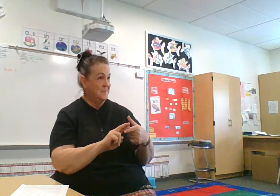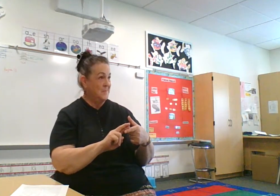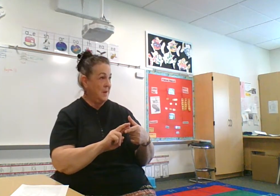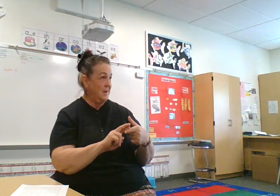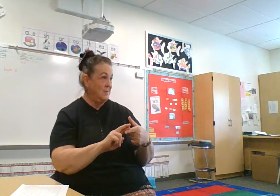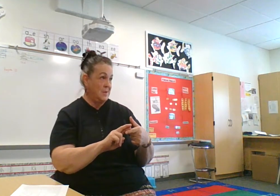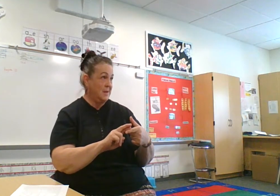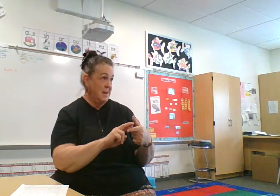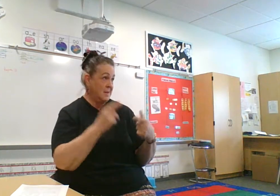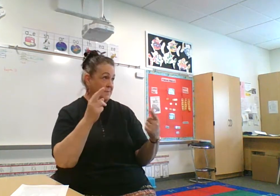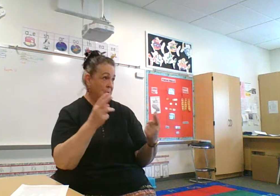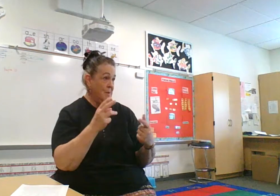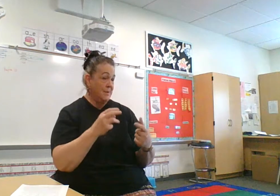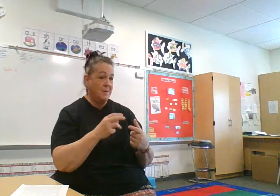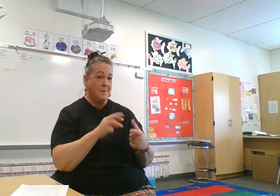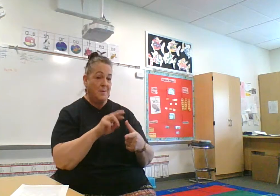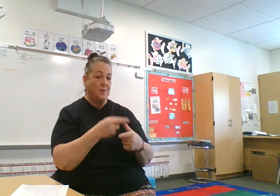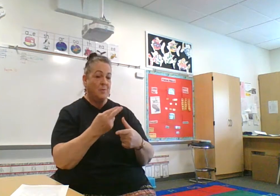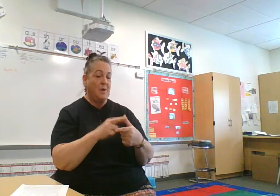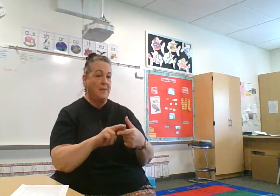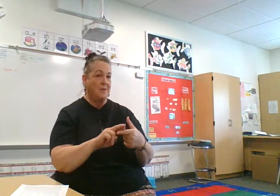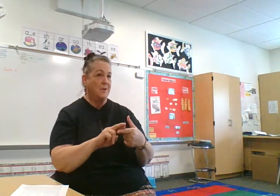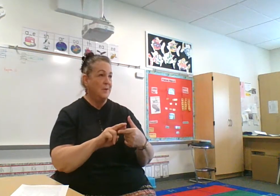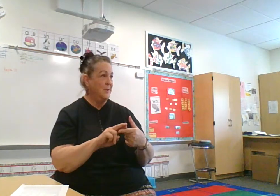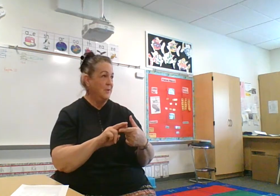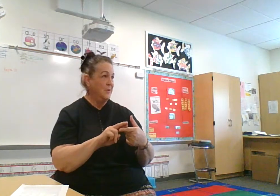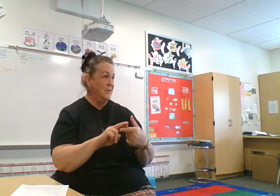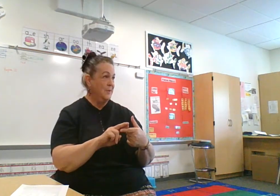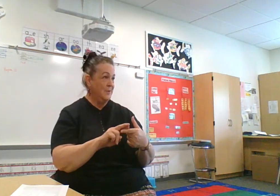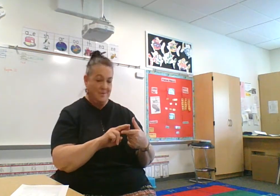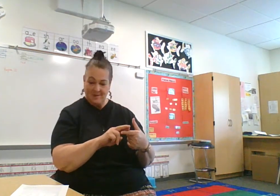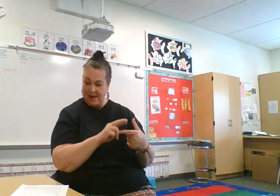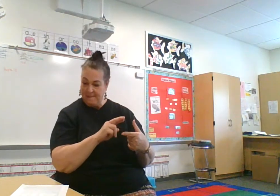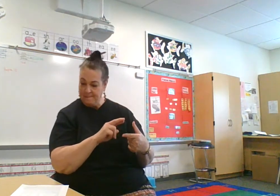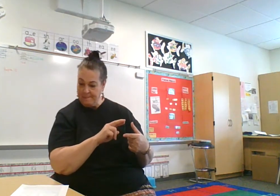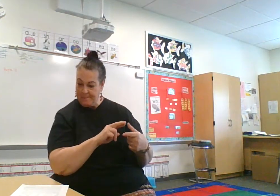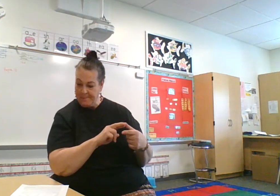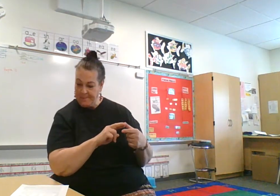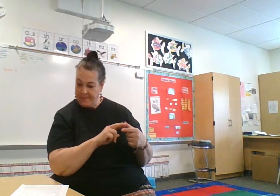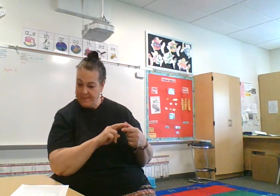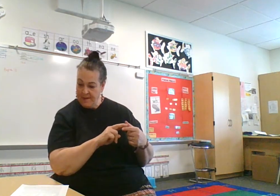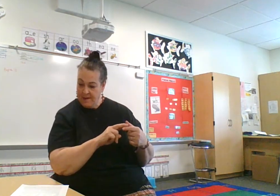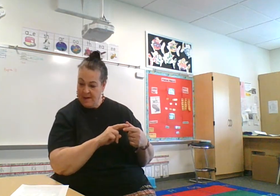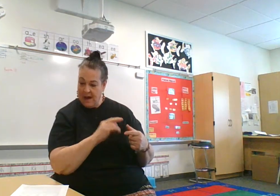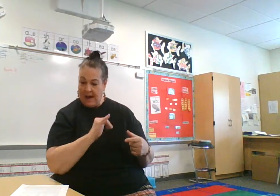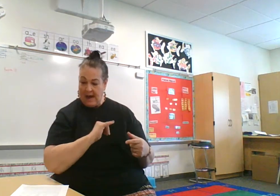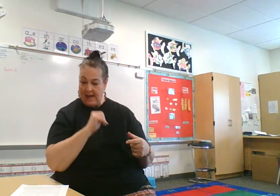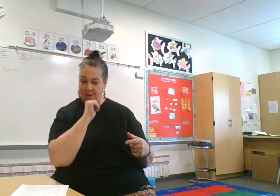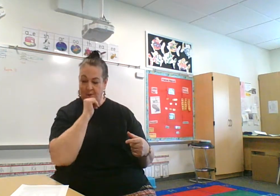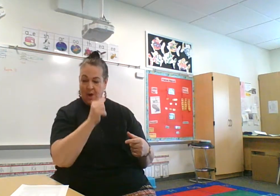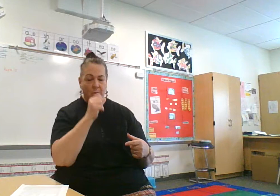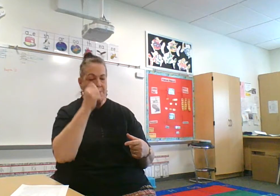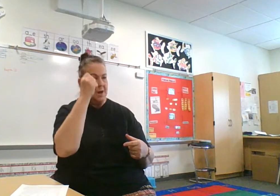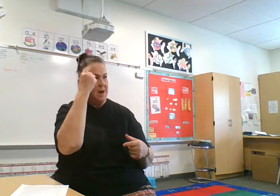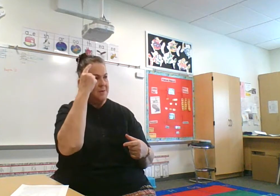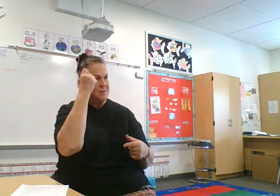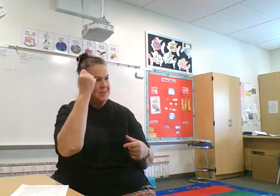Okay, just take a taxi if you'd rather. Okay? I don't